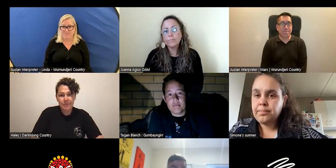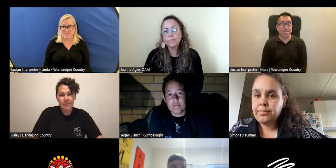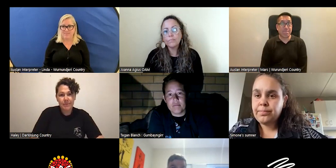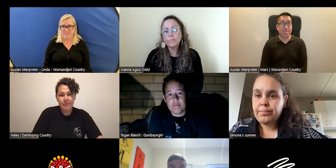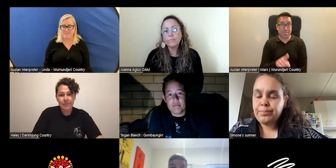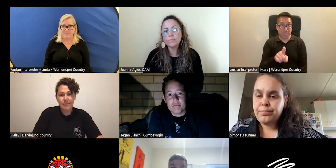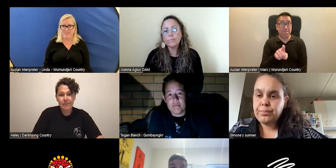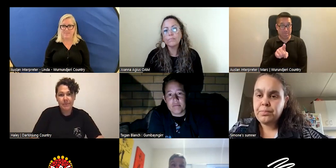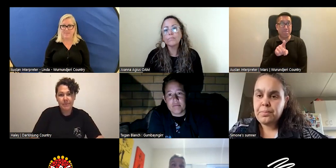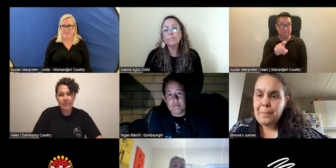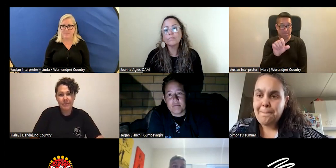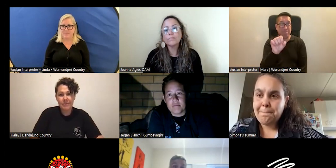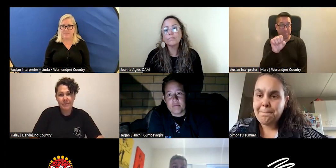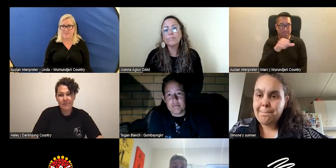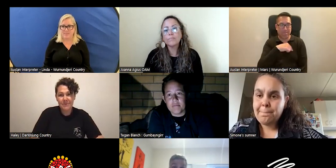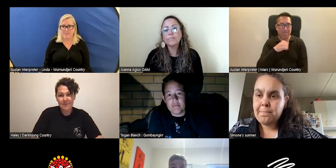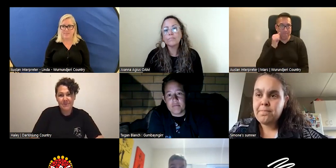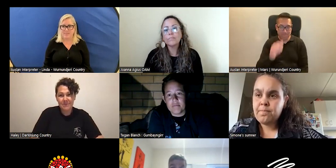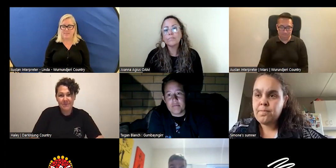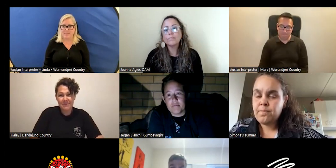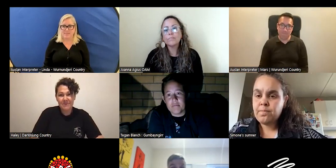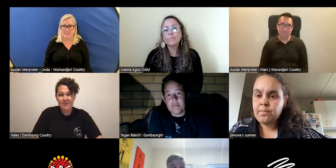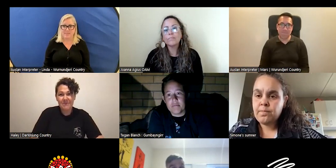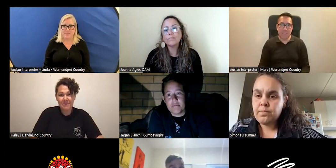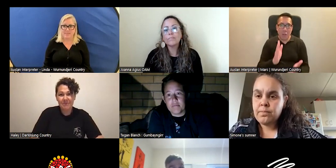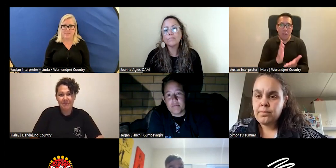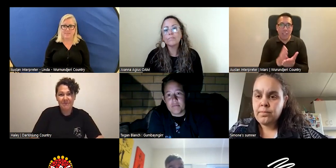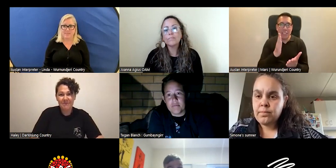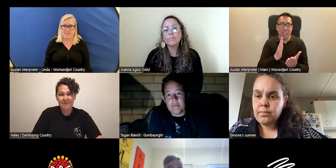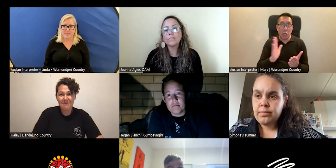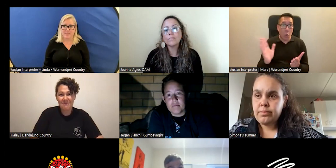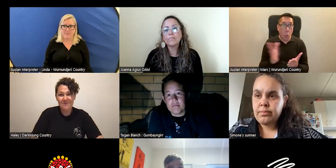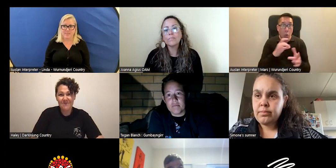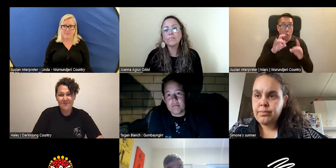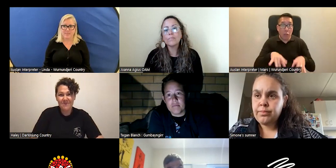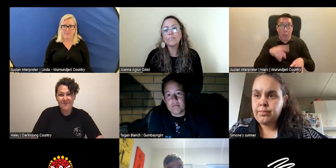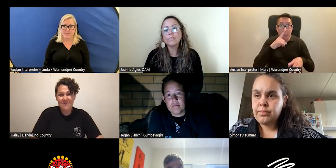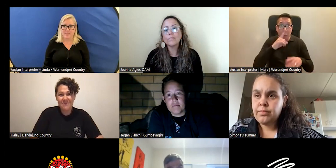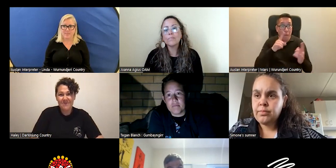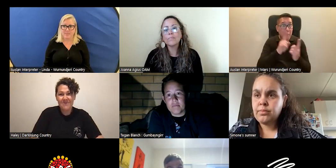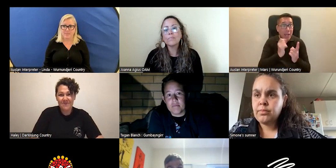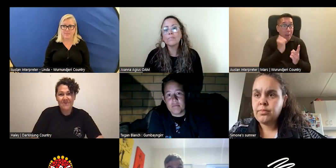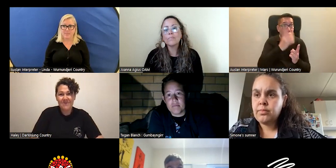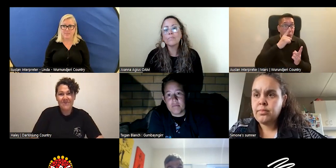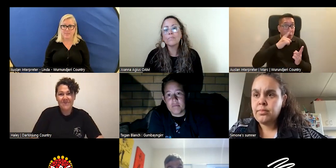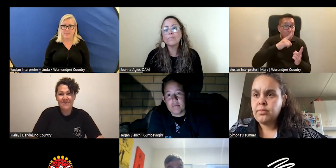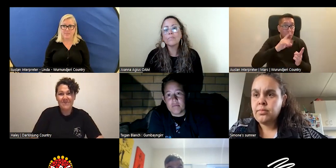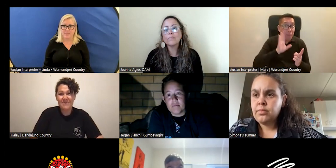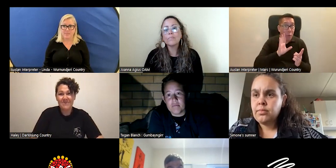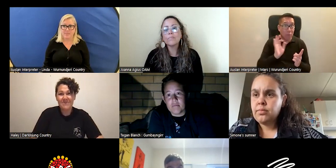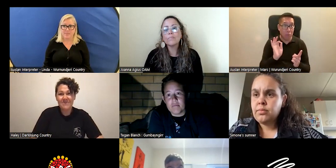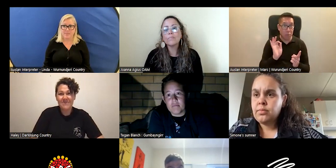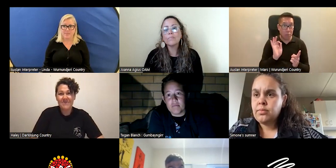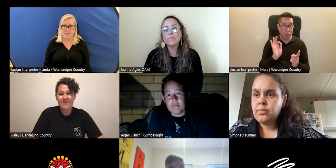Yeah. And, well, realistically, not every Australian has met an Aboriginal person. Not every